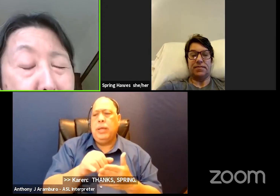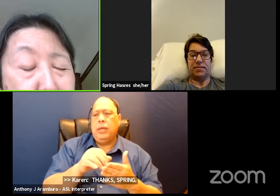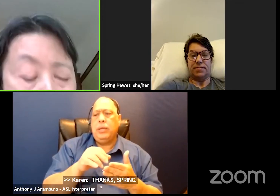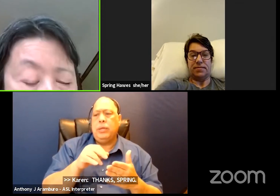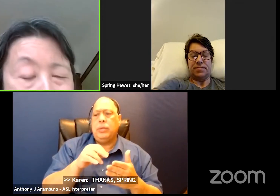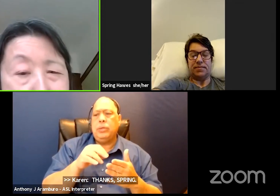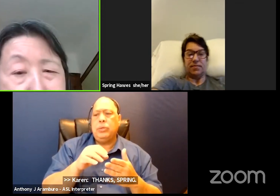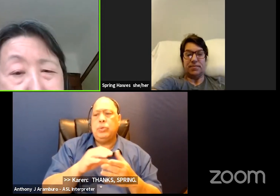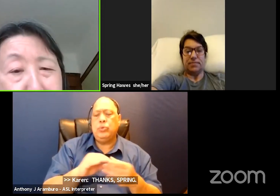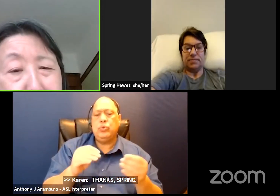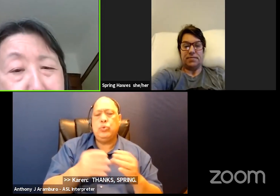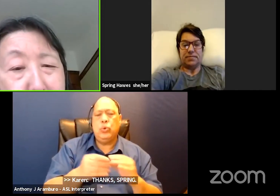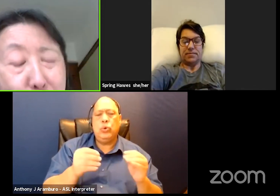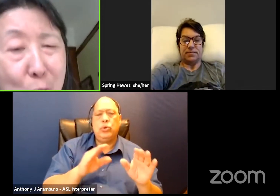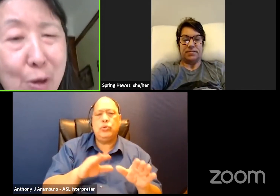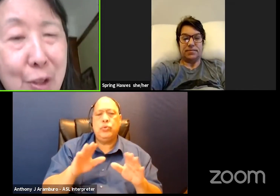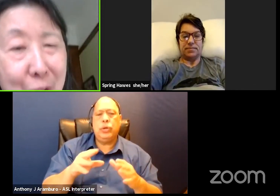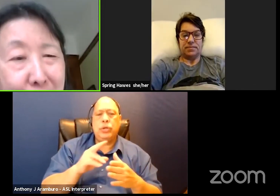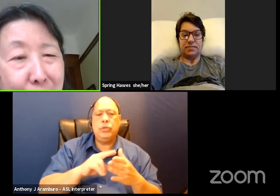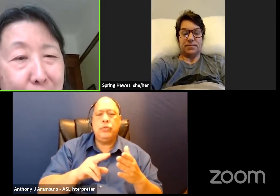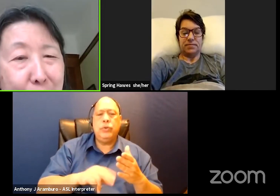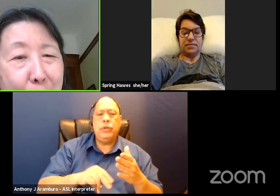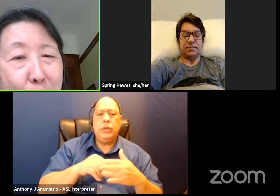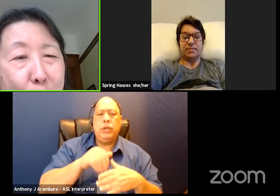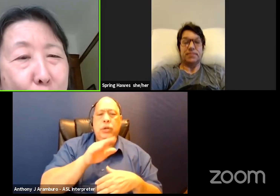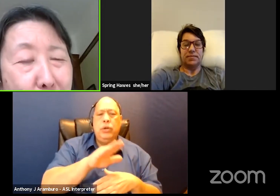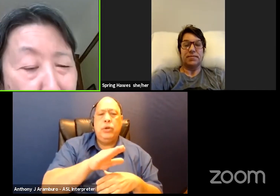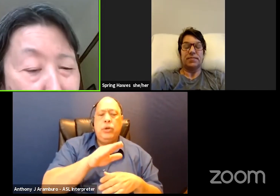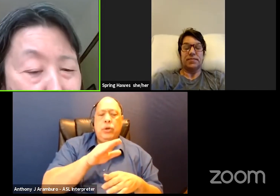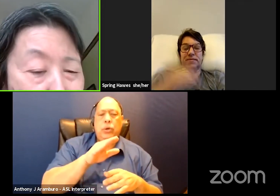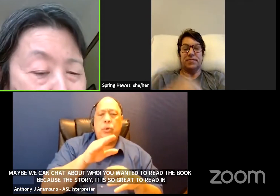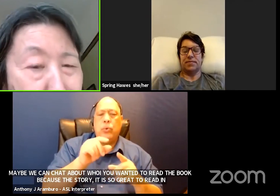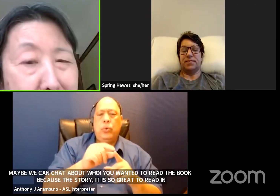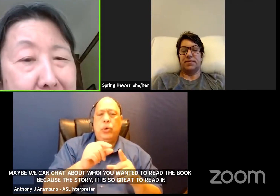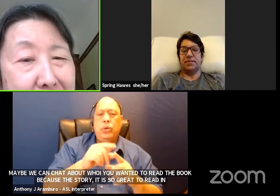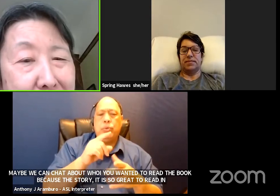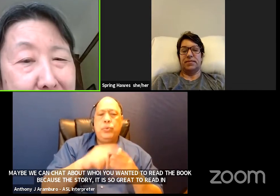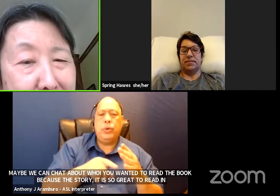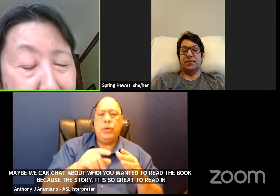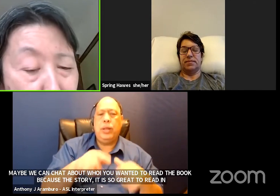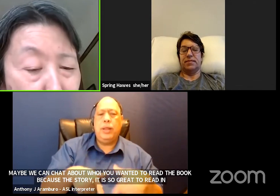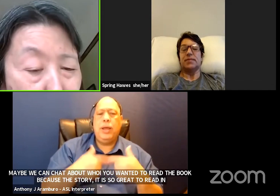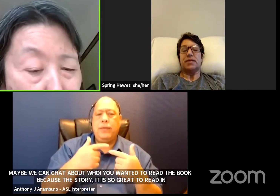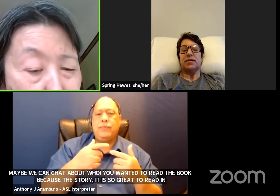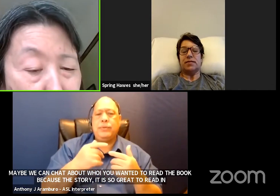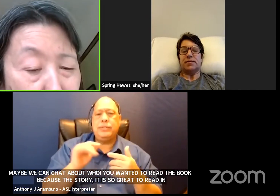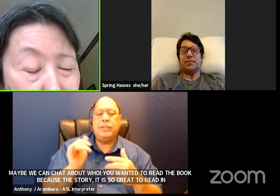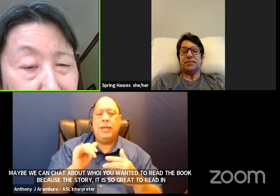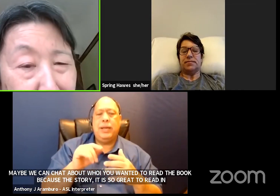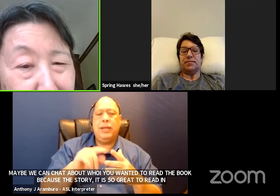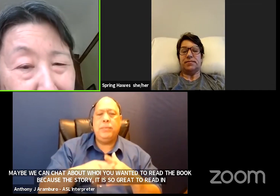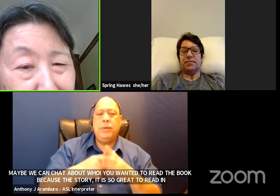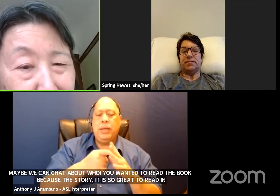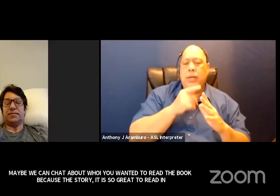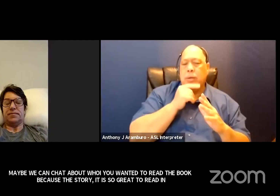great to read in Judy's own words, you know, what her life was at the beginning and who supported